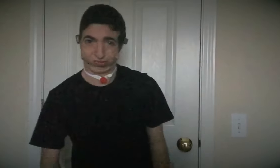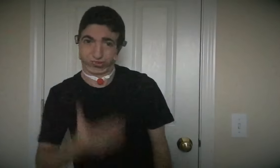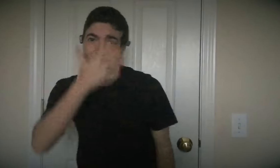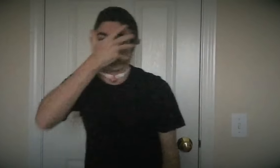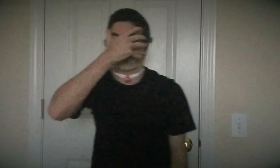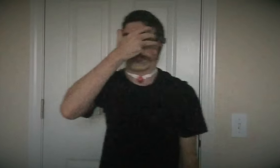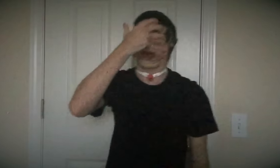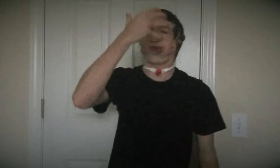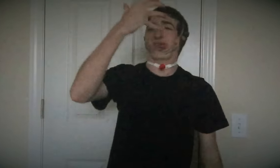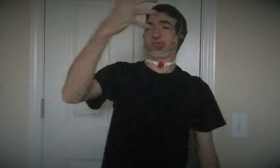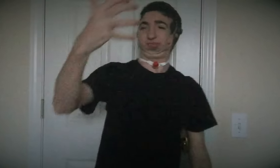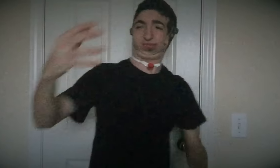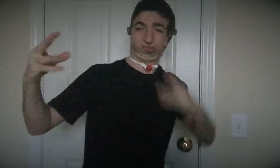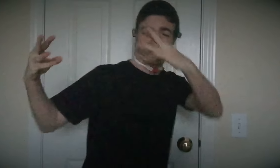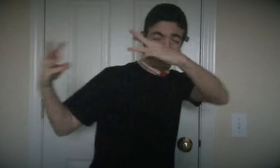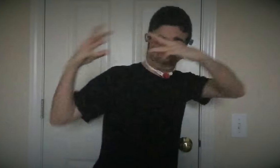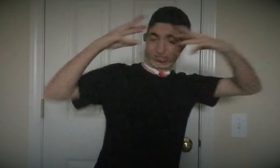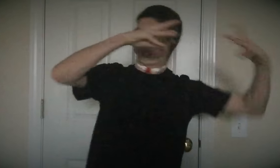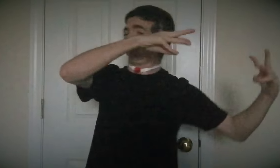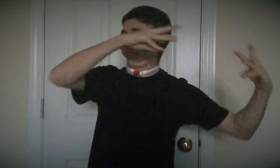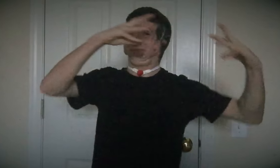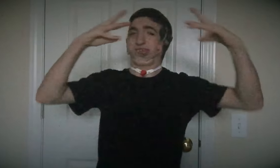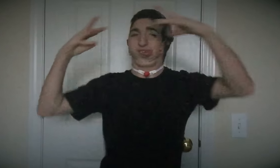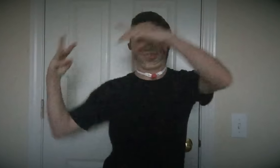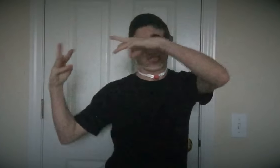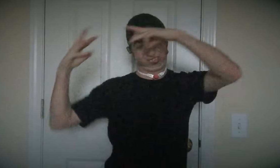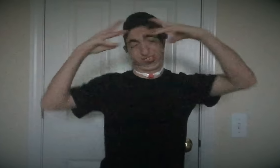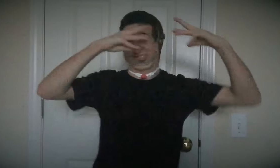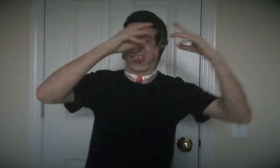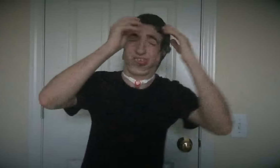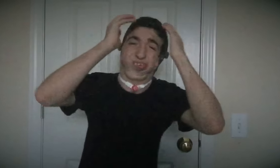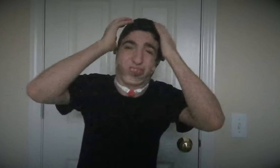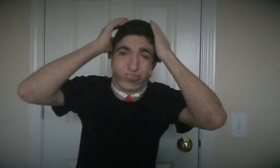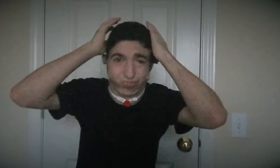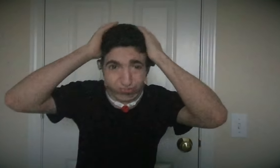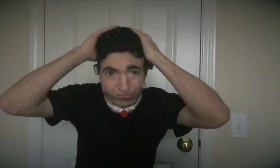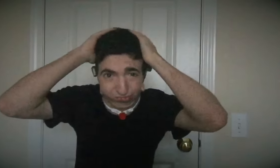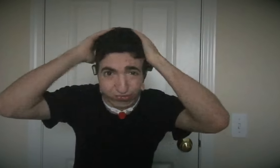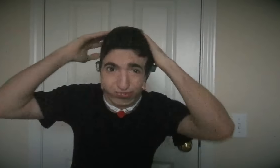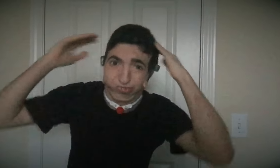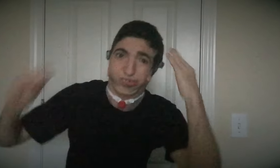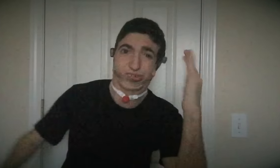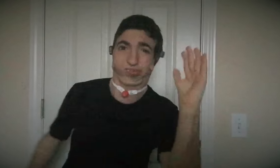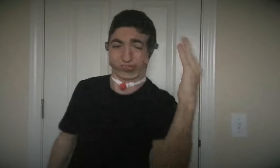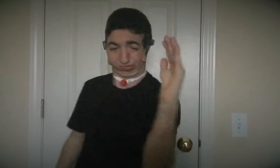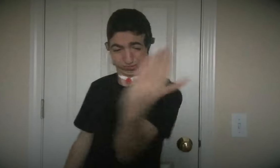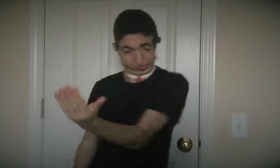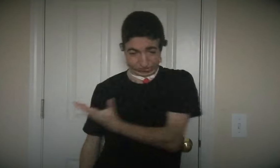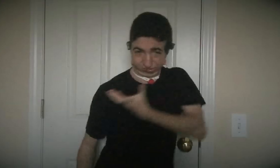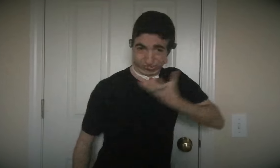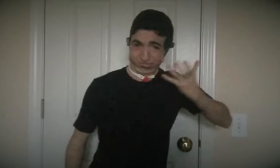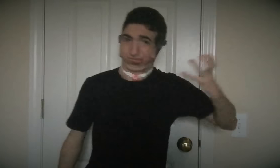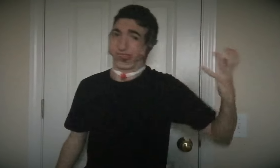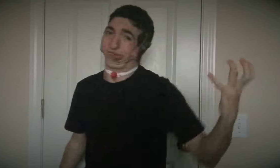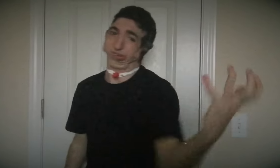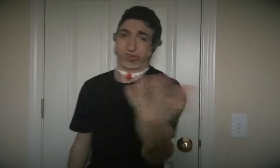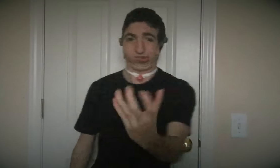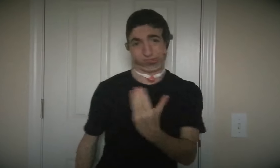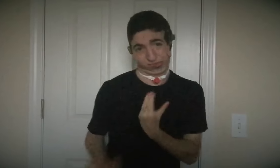Waging my wars behind my face and above my throat. Shadows will scream that I'm